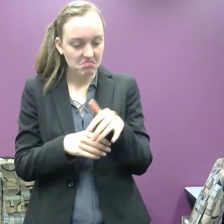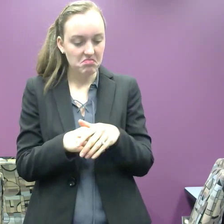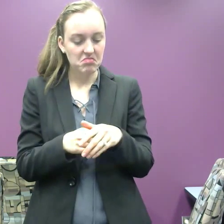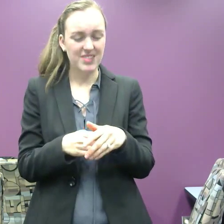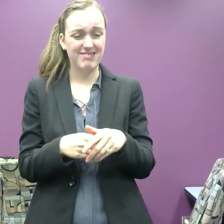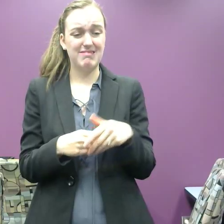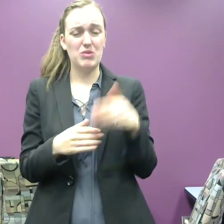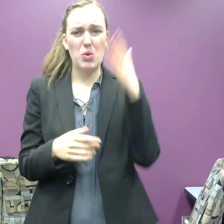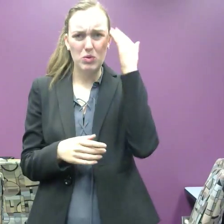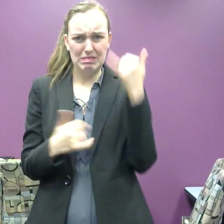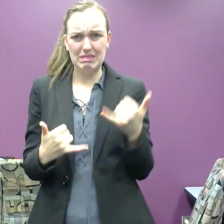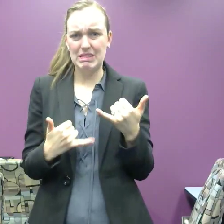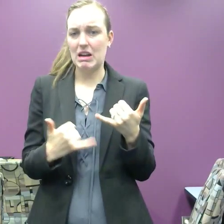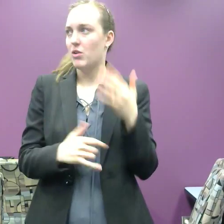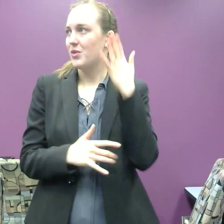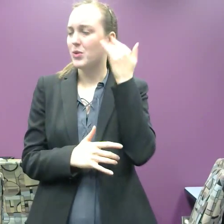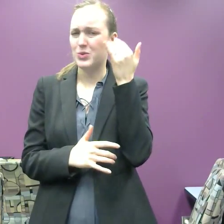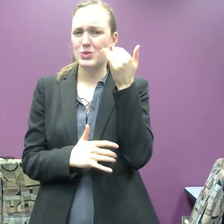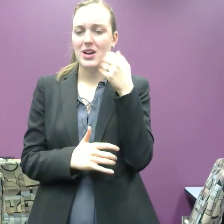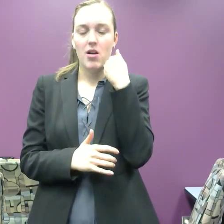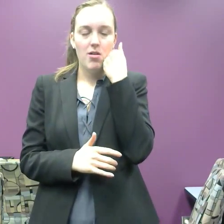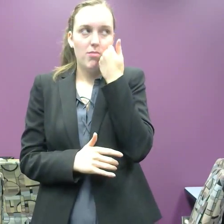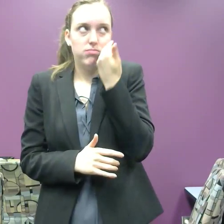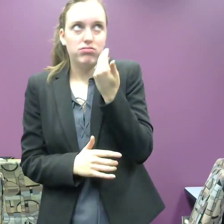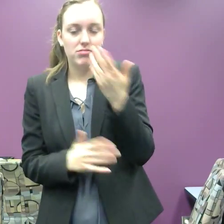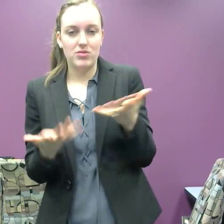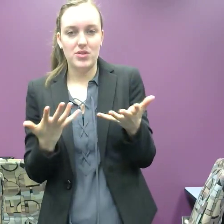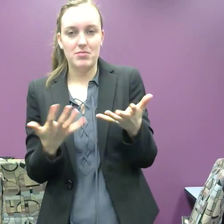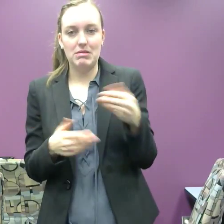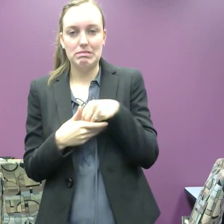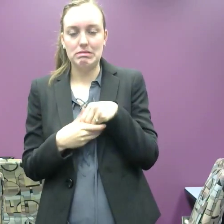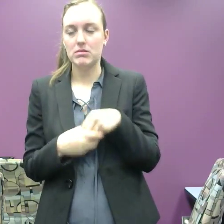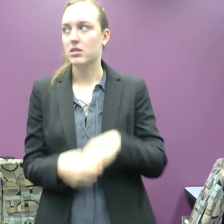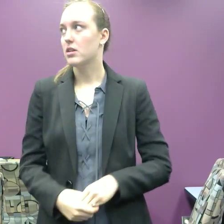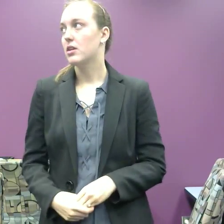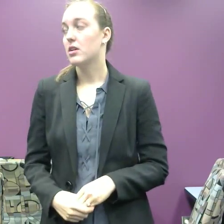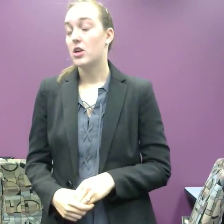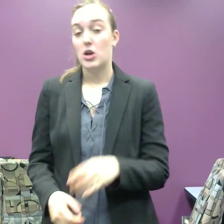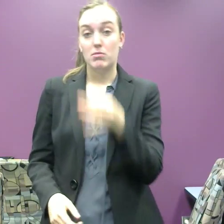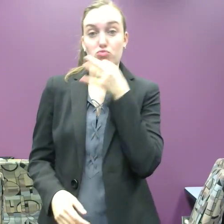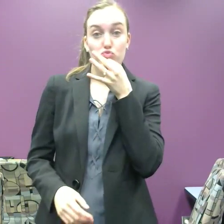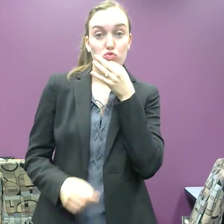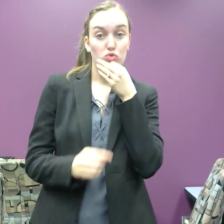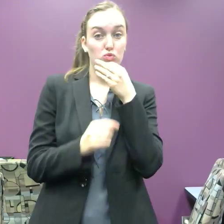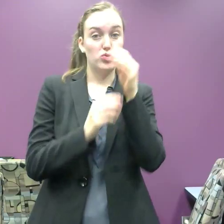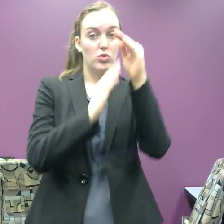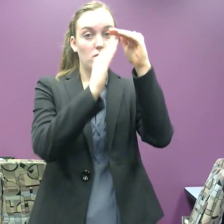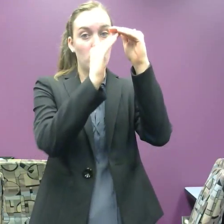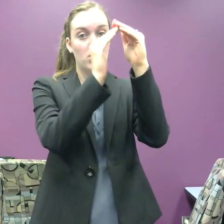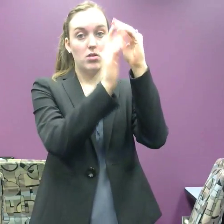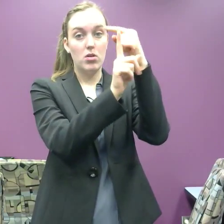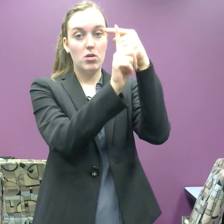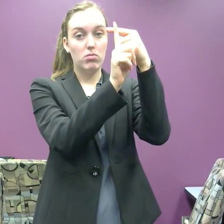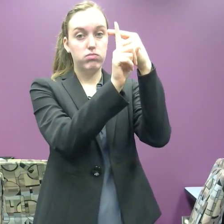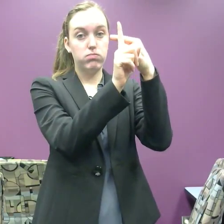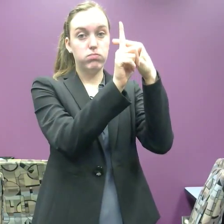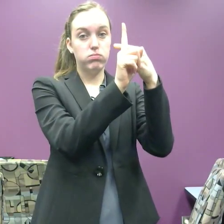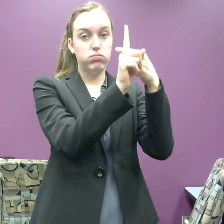warm in here. It's way up to the top, and pretty soon it's going to be way down on the bottom here in Minnesota. We'll have negative